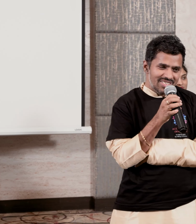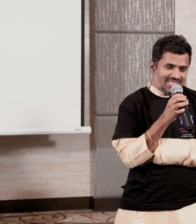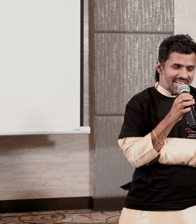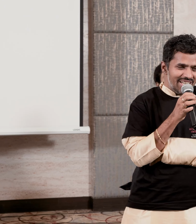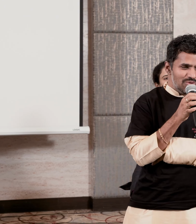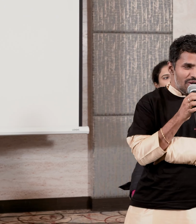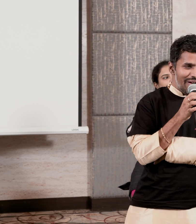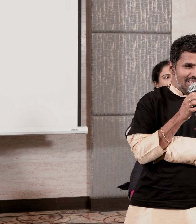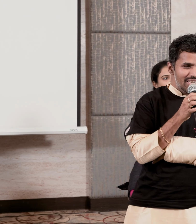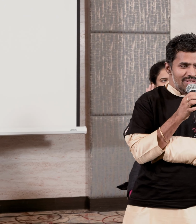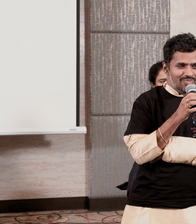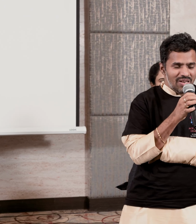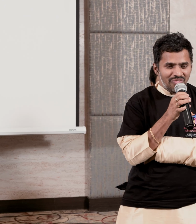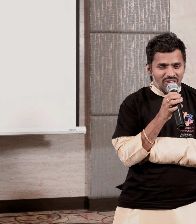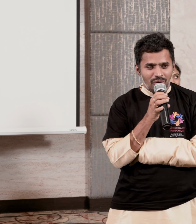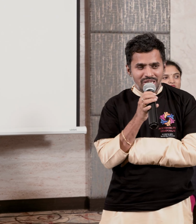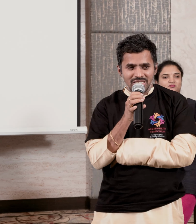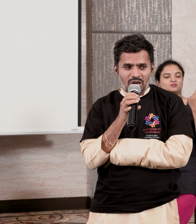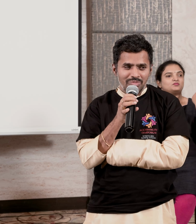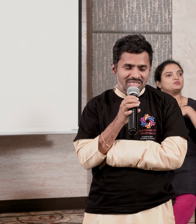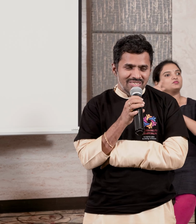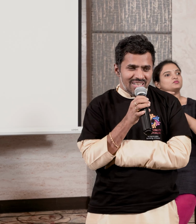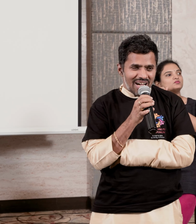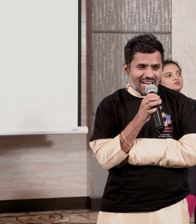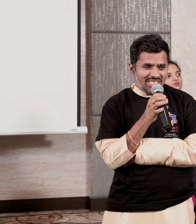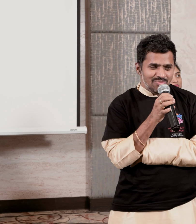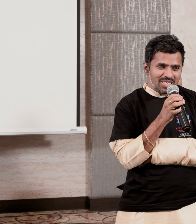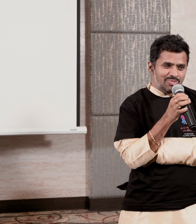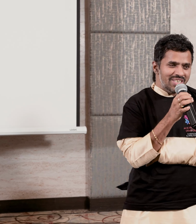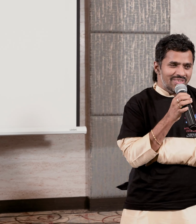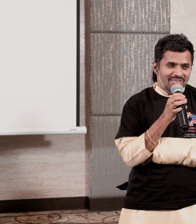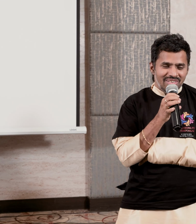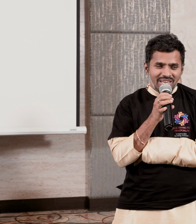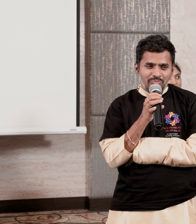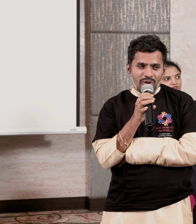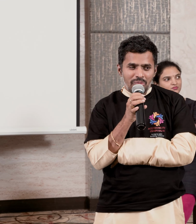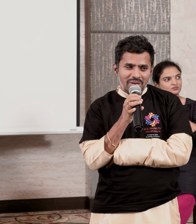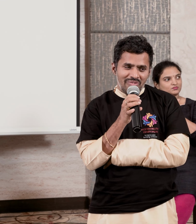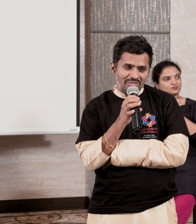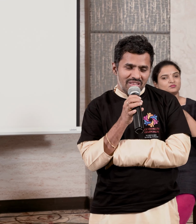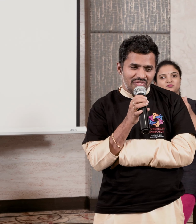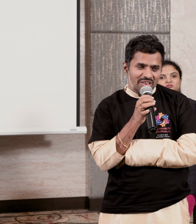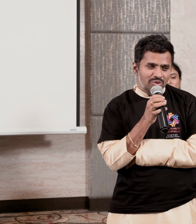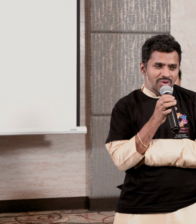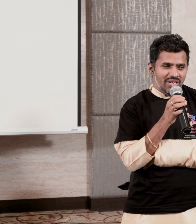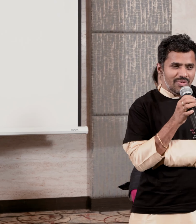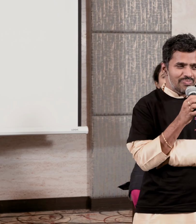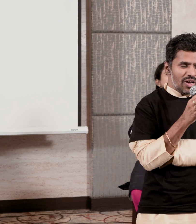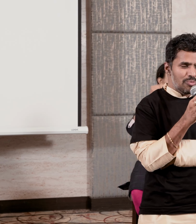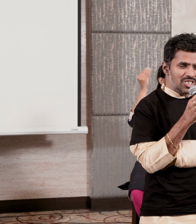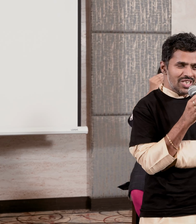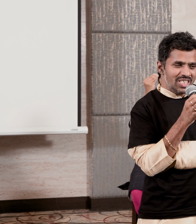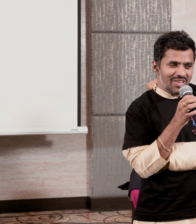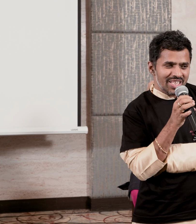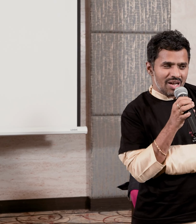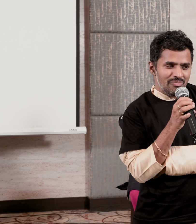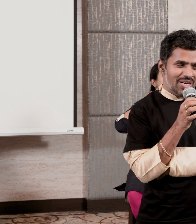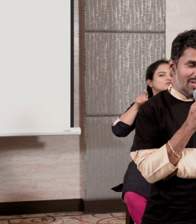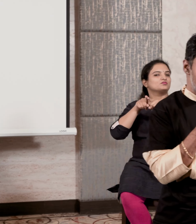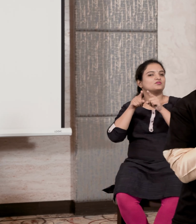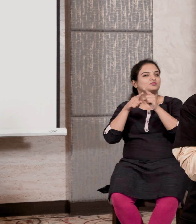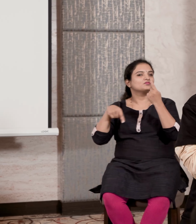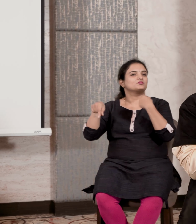photographers, right, who have actually done a phenomenal job. And this must be probably one of their very few opportunities where